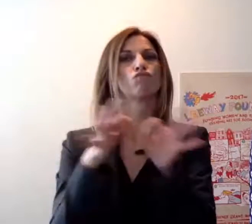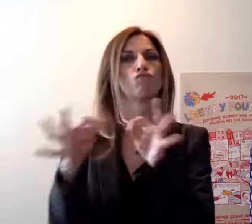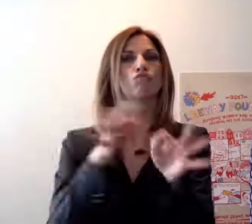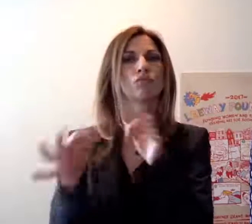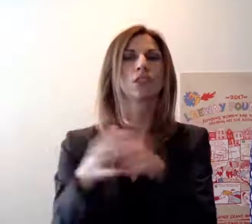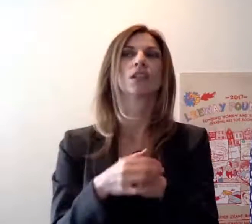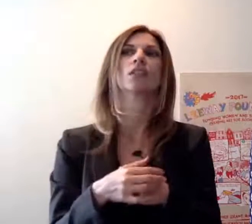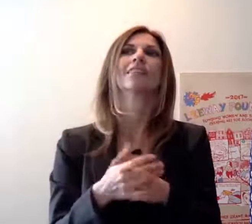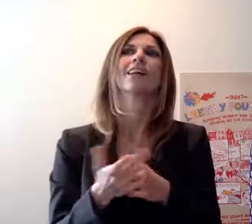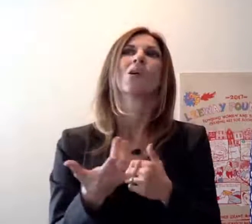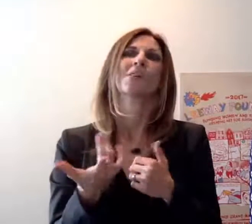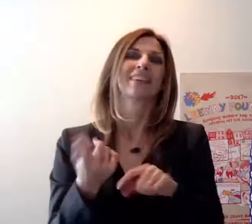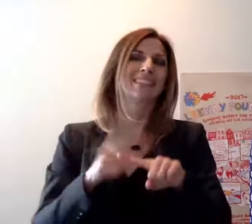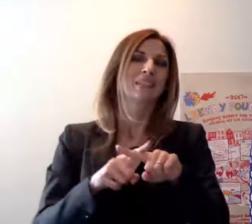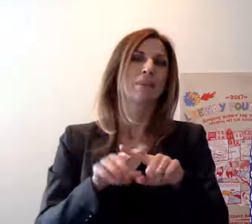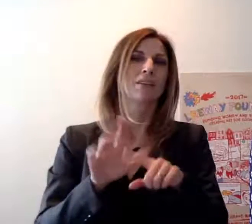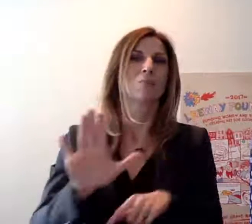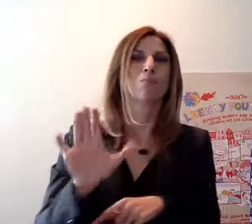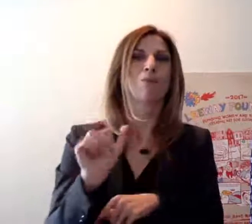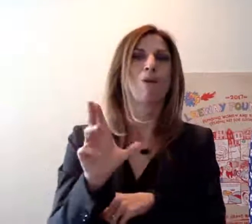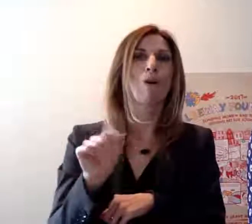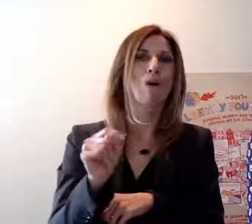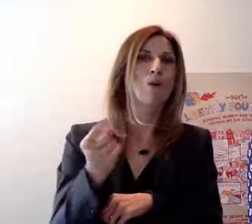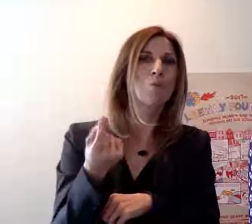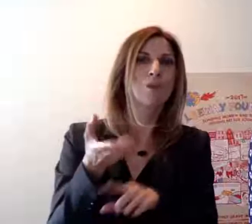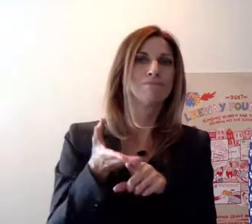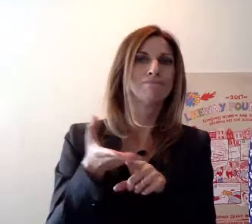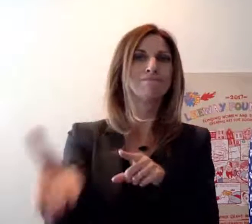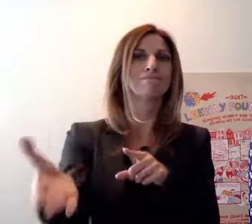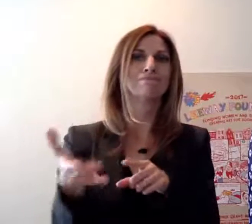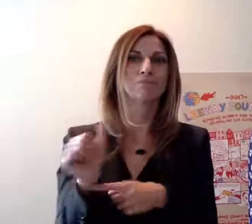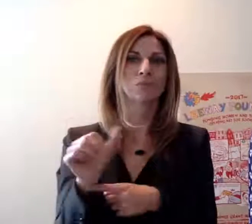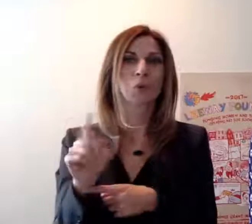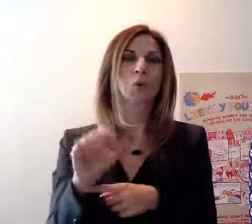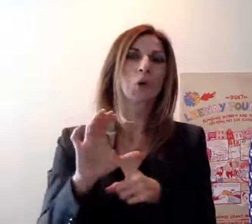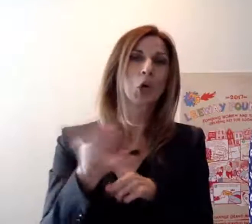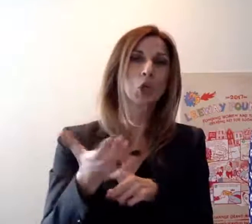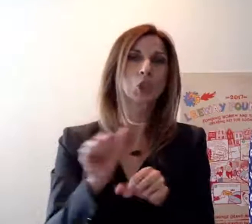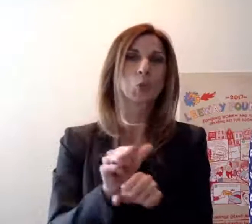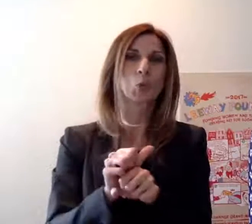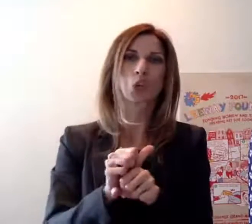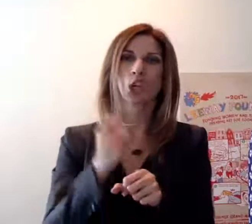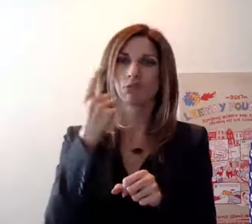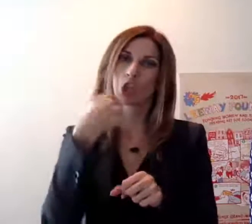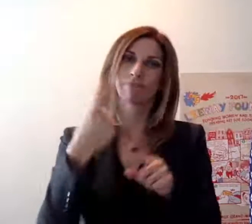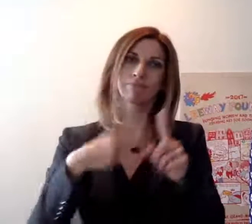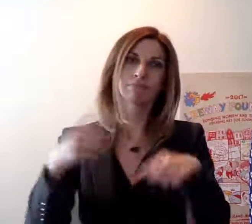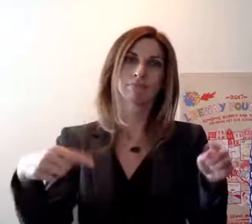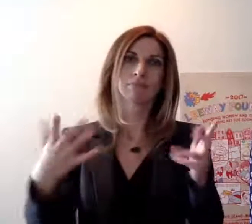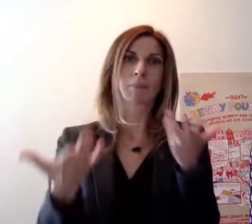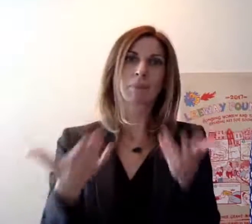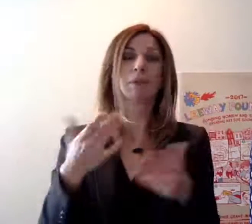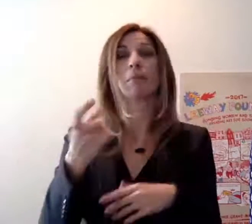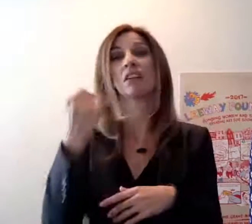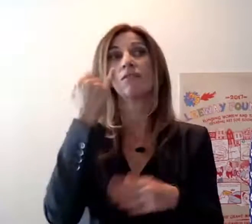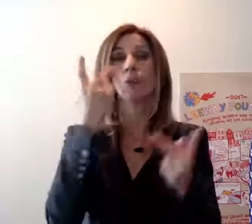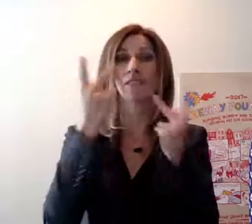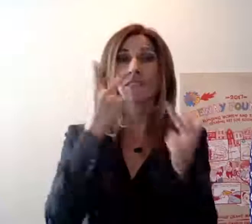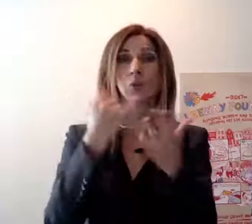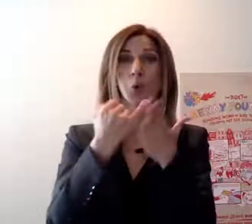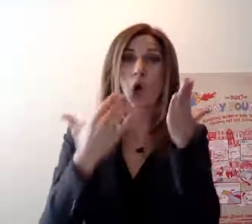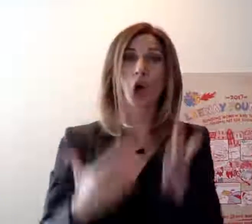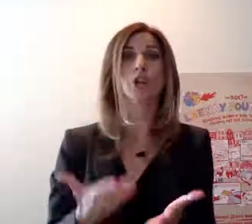so depending on what your artistic form or cultural work is, this could look different. But if you were a visual artist, for example,